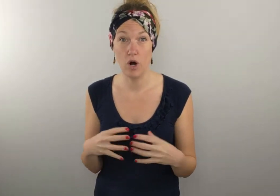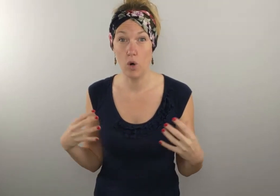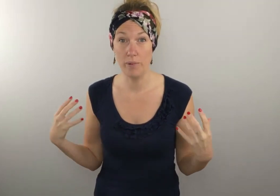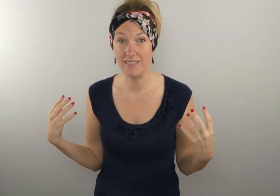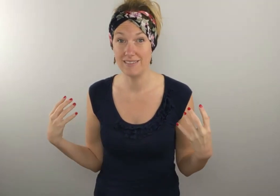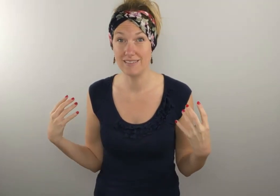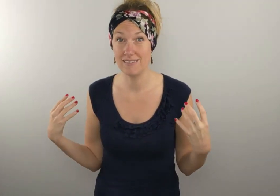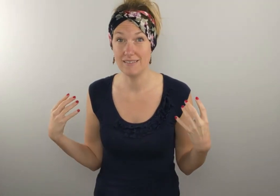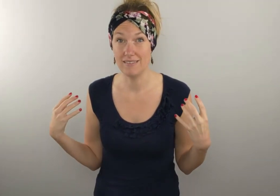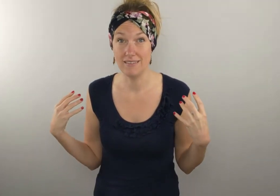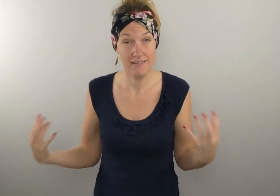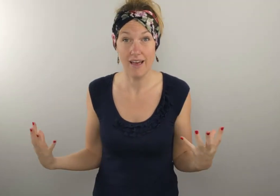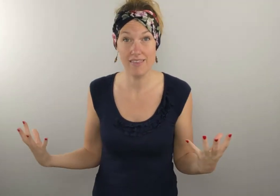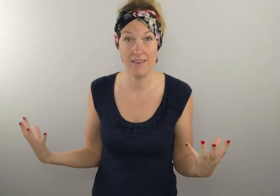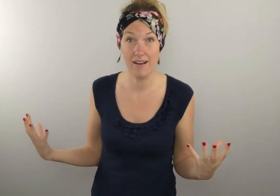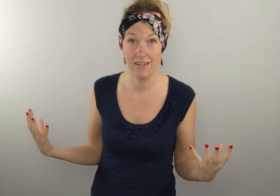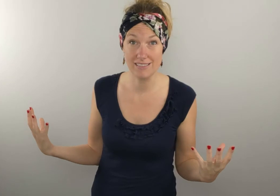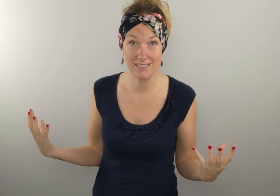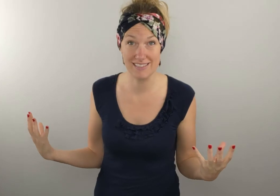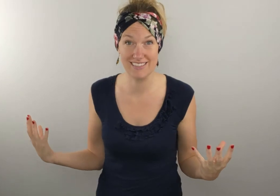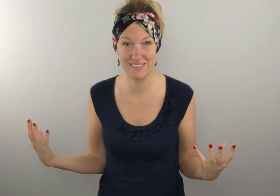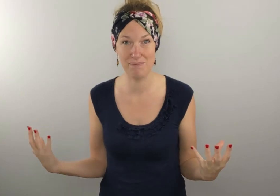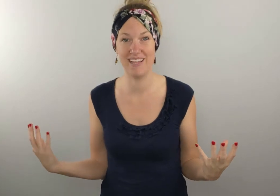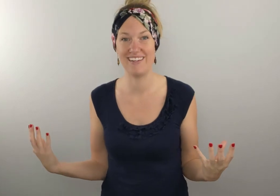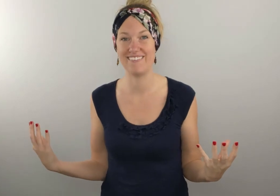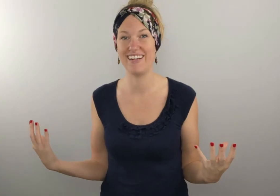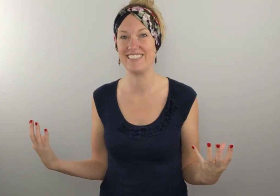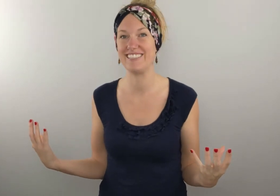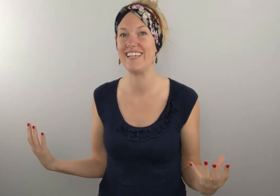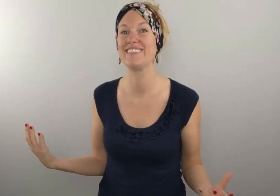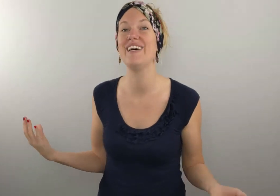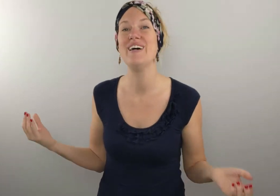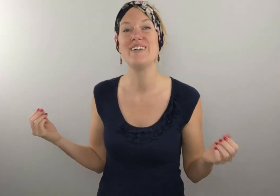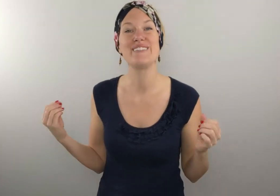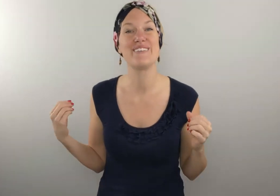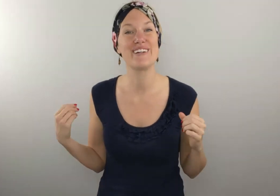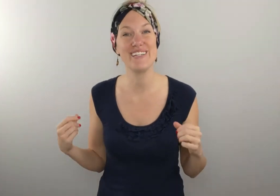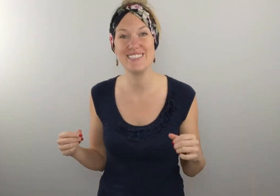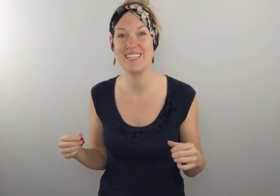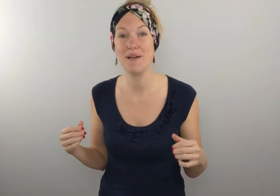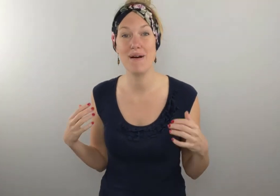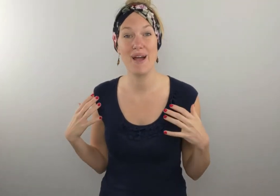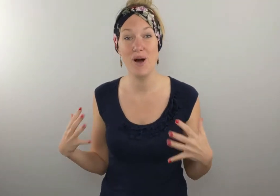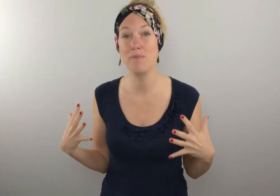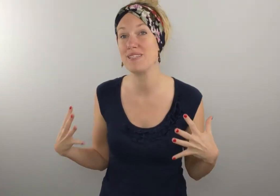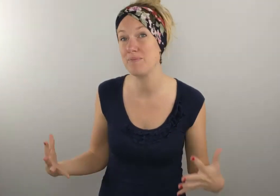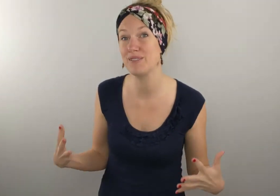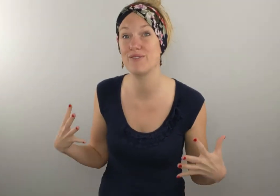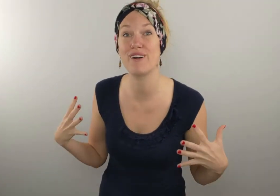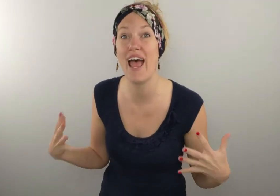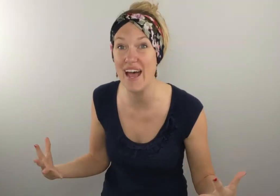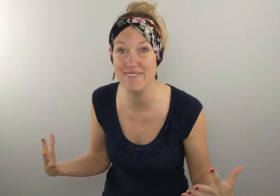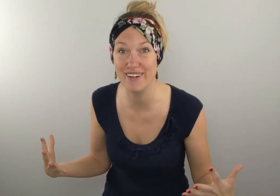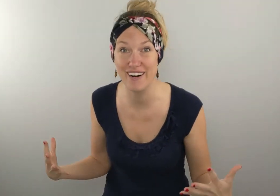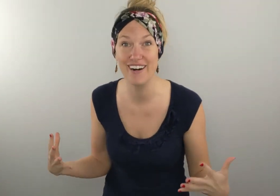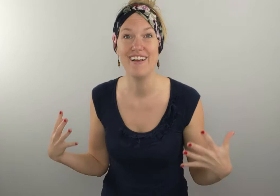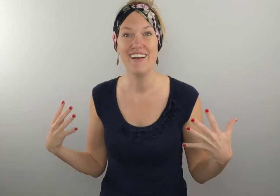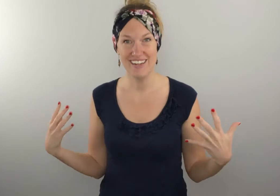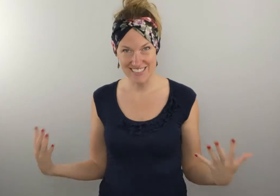hope is nothing on Jesus' blood and righteousness. So we're going to say my hope is built forever on